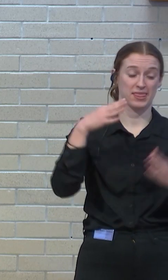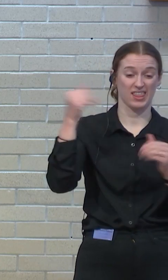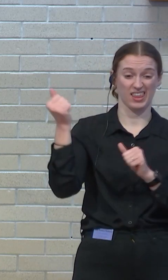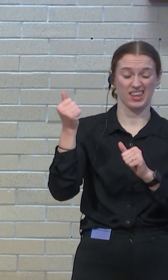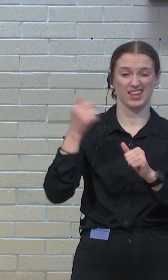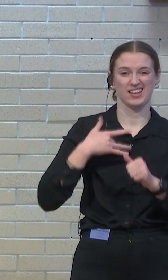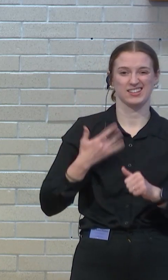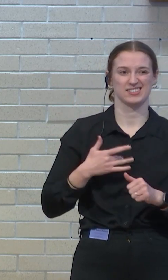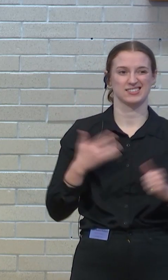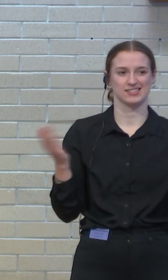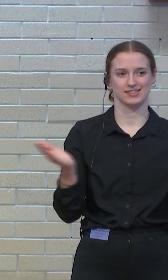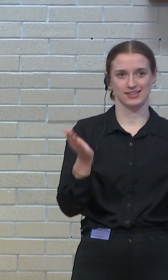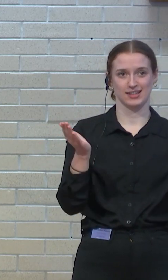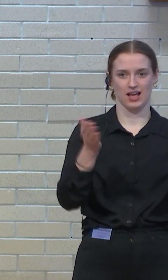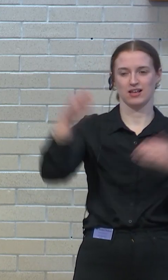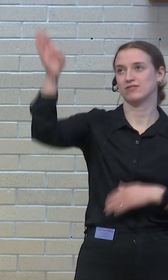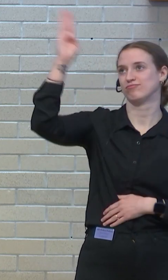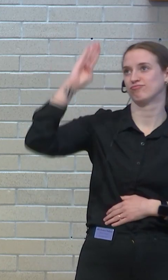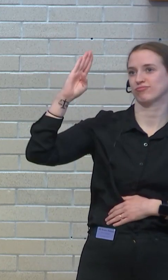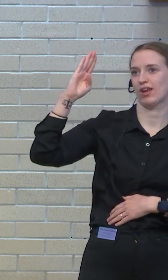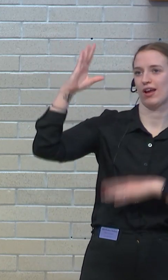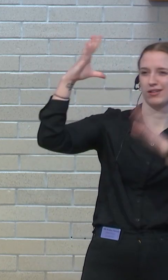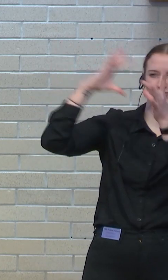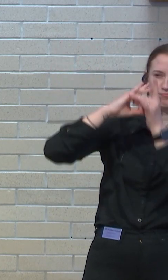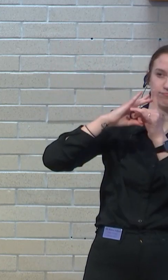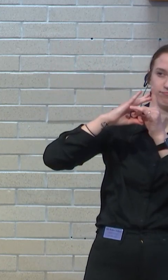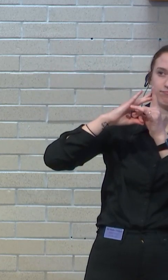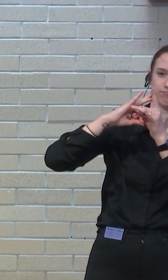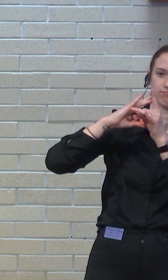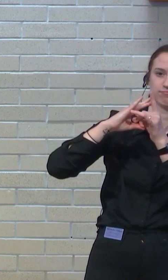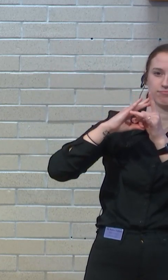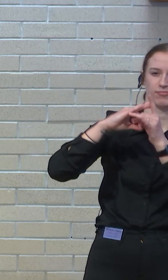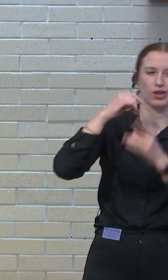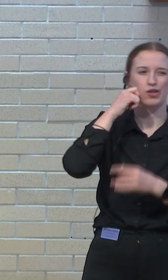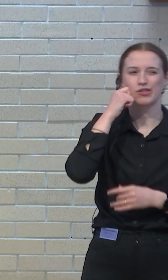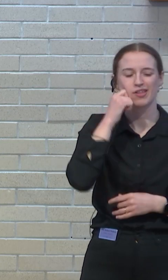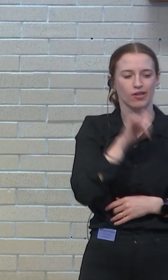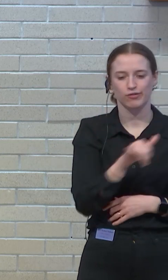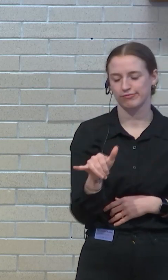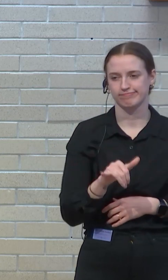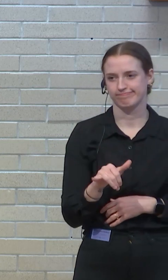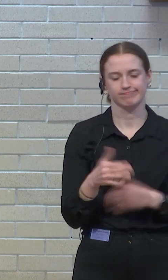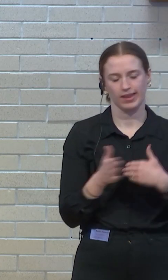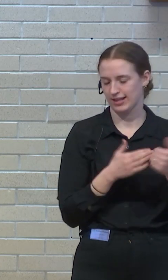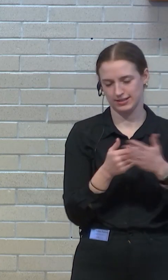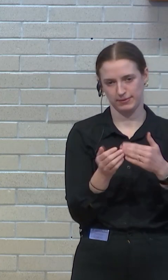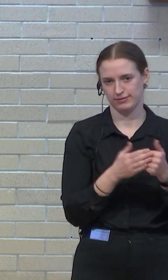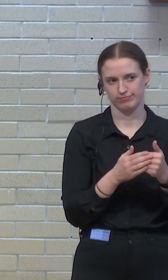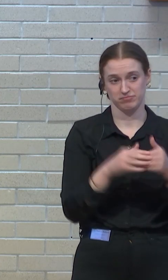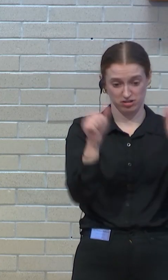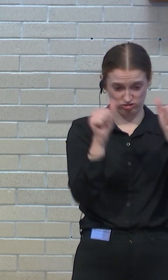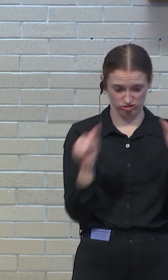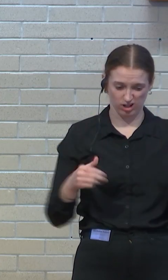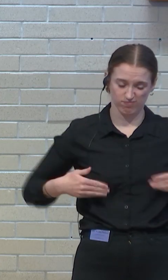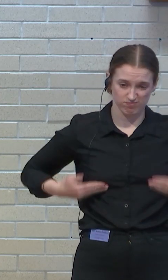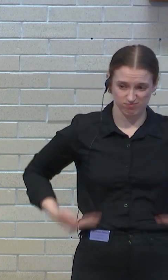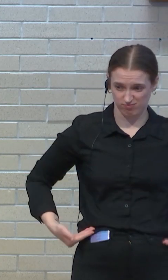that God is near, no matter what you look like, no matter what color you are, no matter what shape you